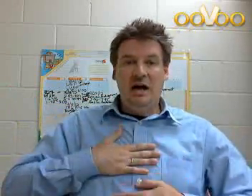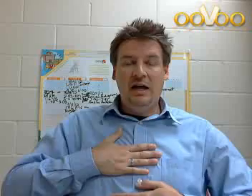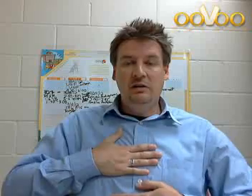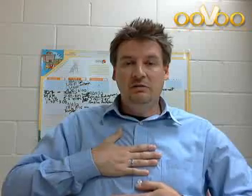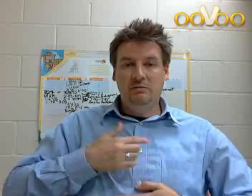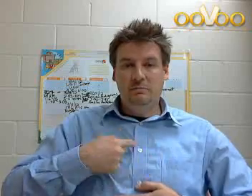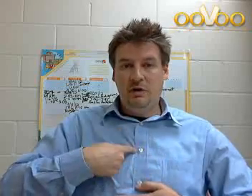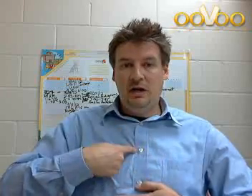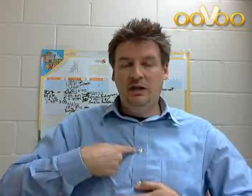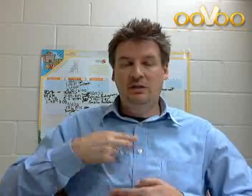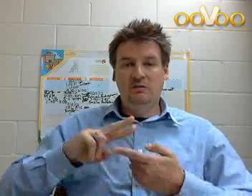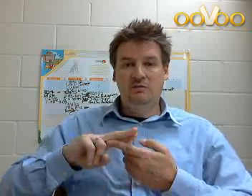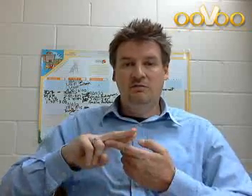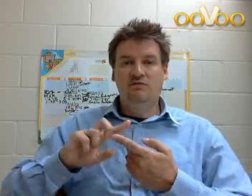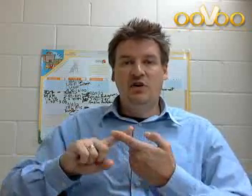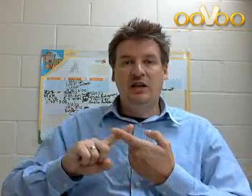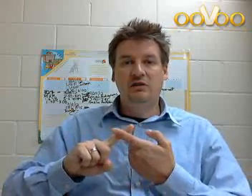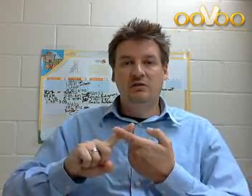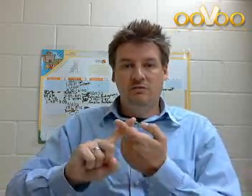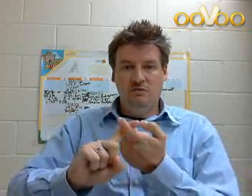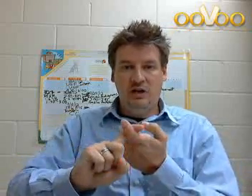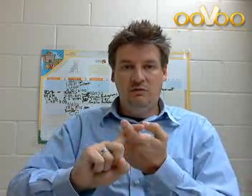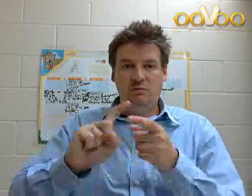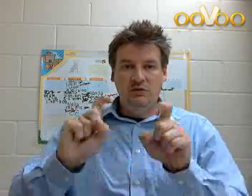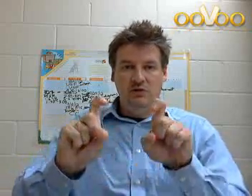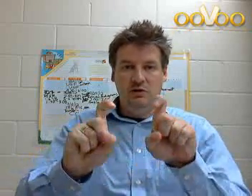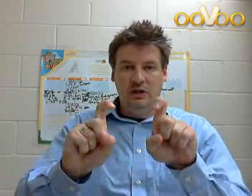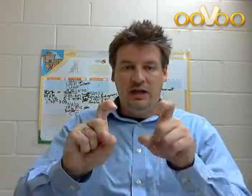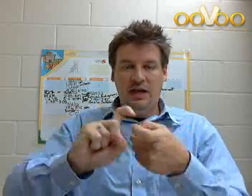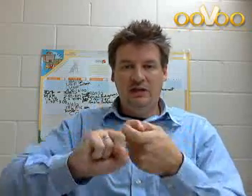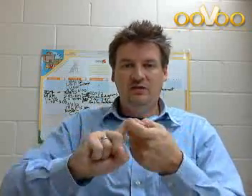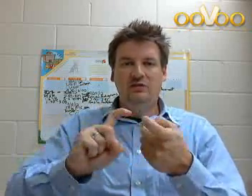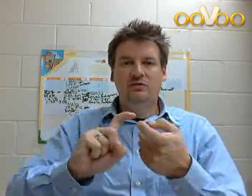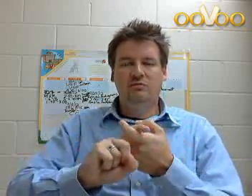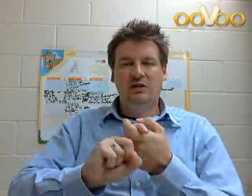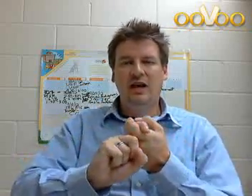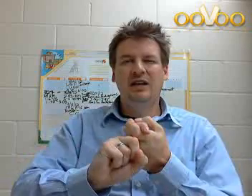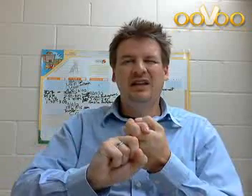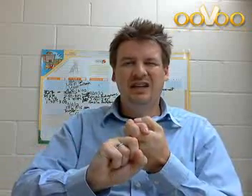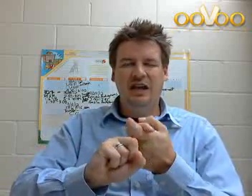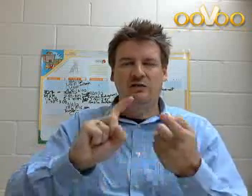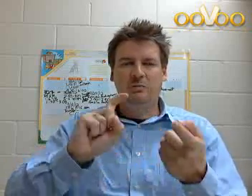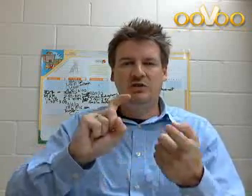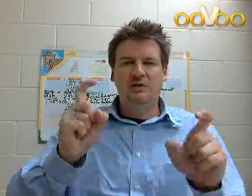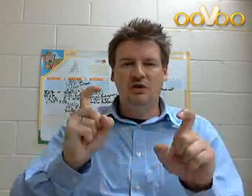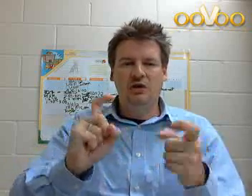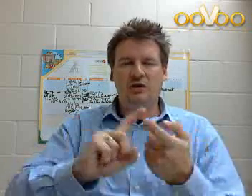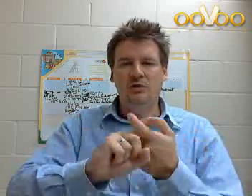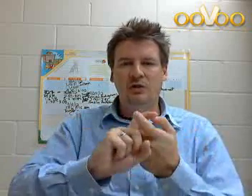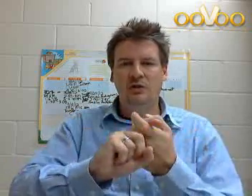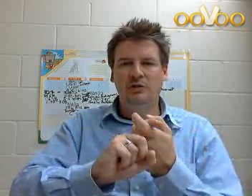my friend. Friend was your X's? Well, kind of like an X, but you have to hook them so they're a little